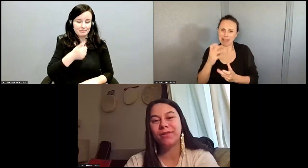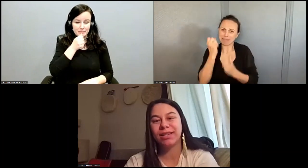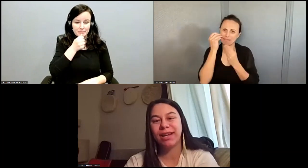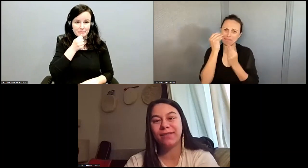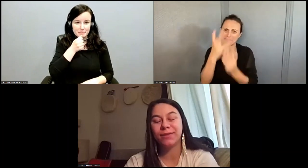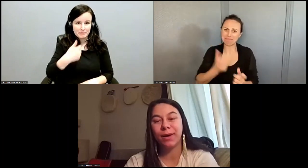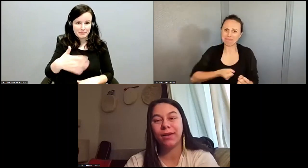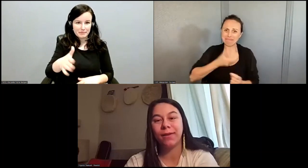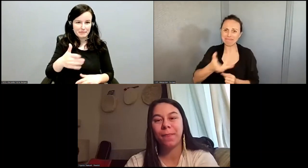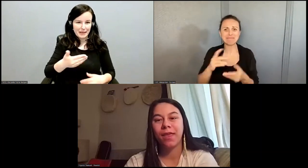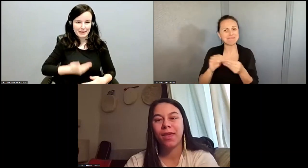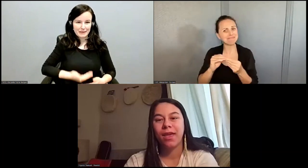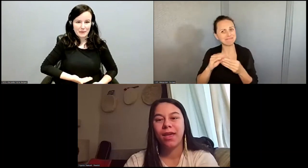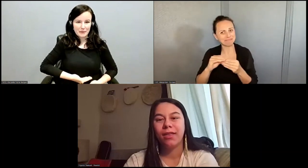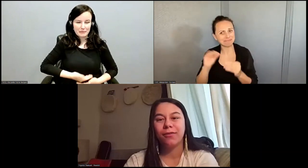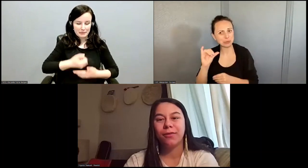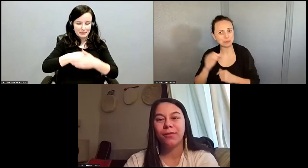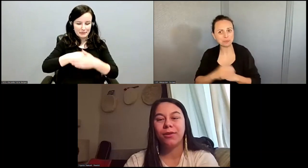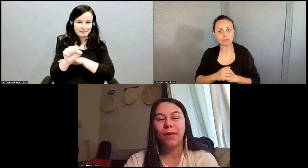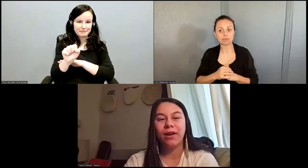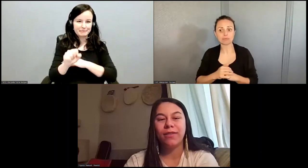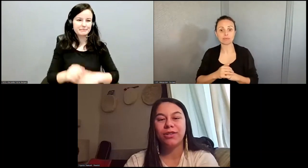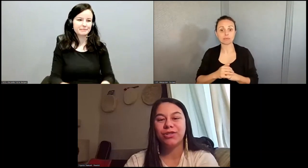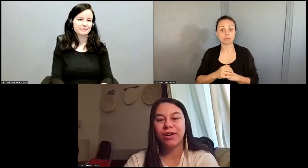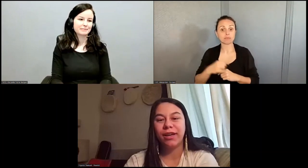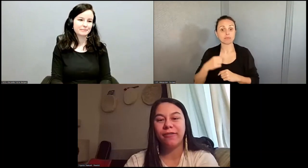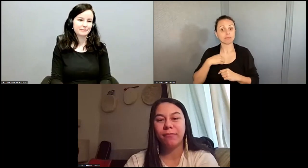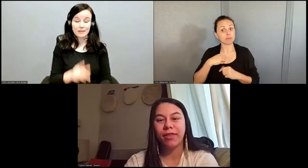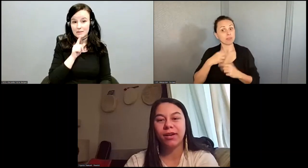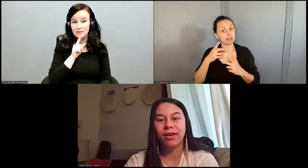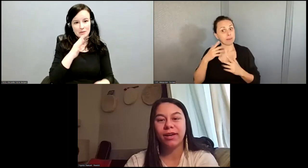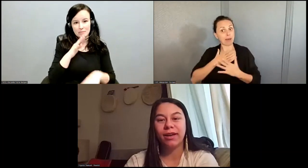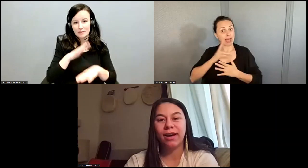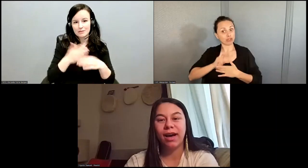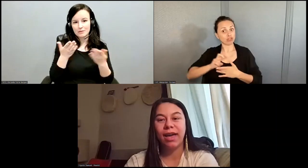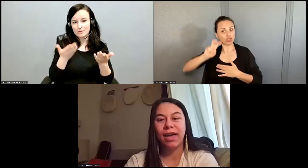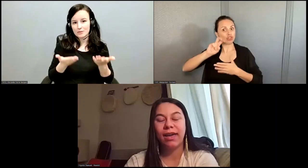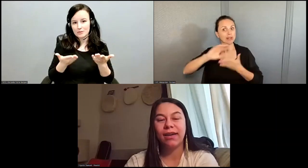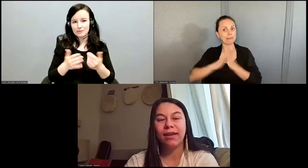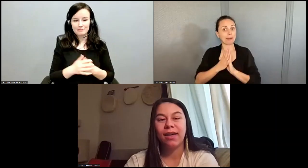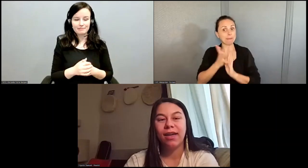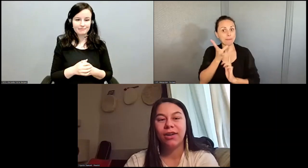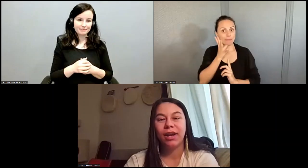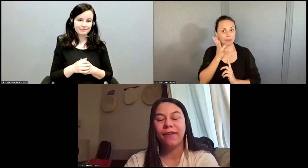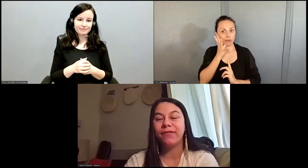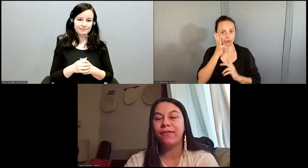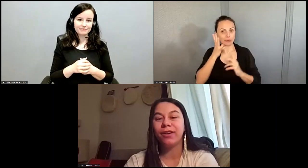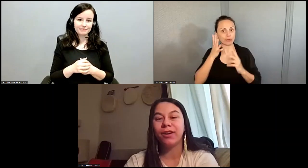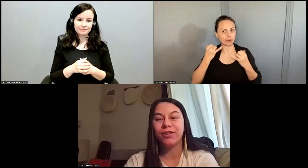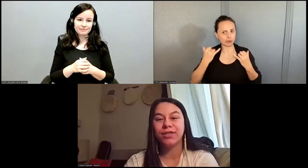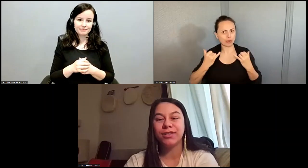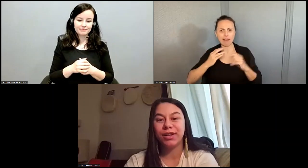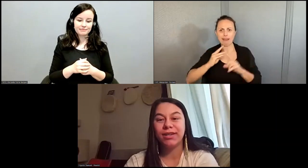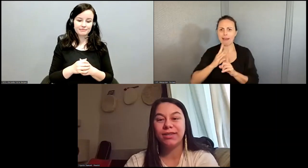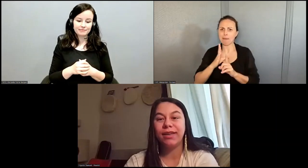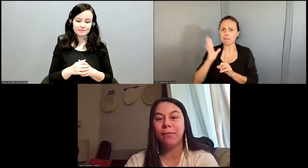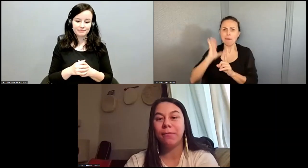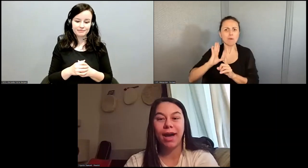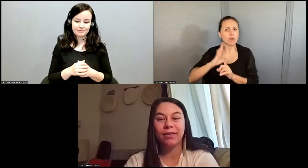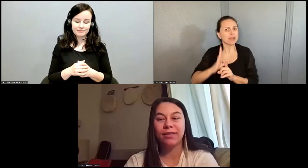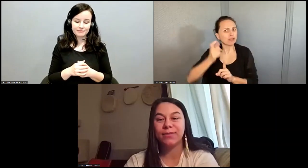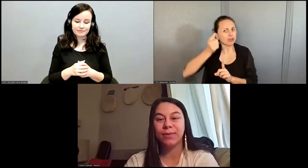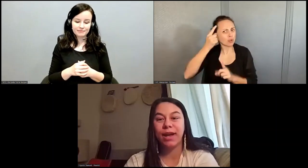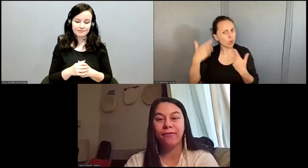bit about today as well. Through going on this journey of motherhood, I could have never understood